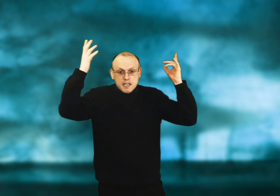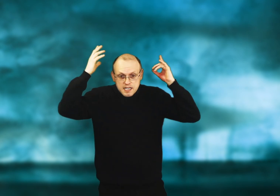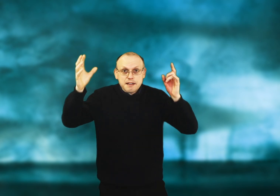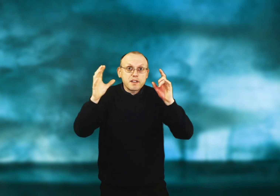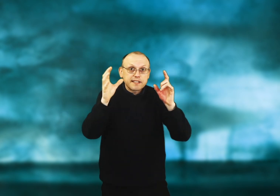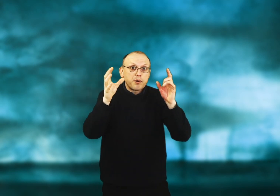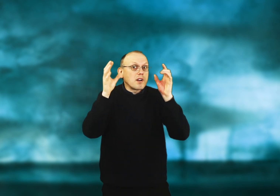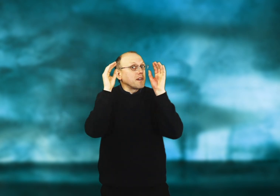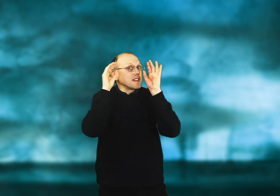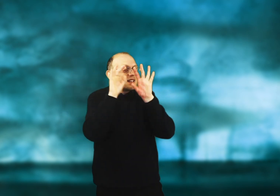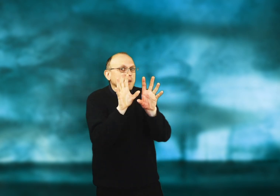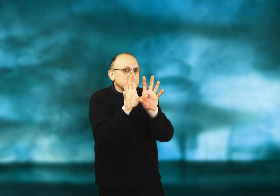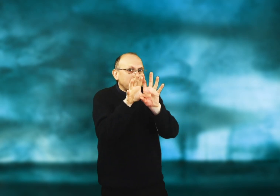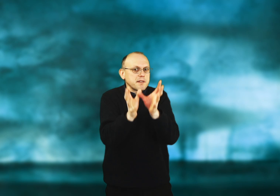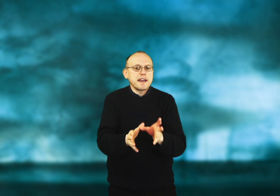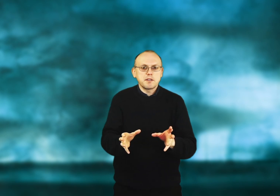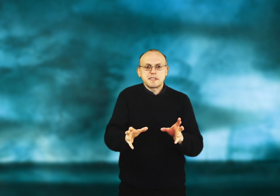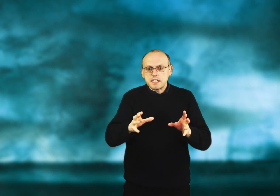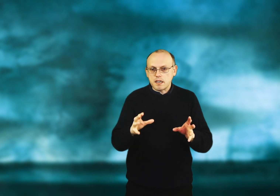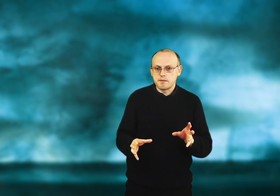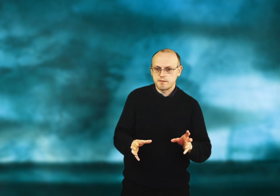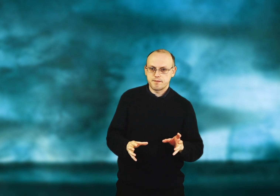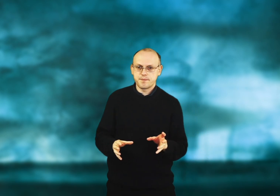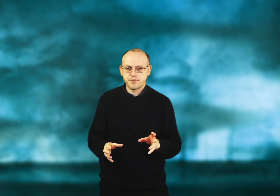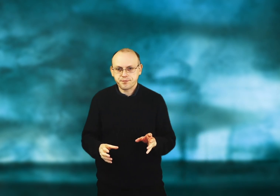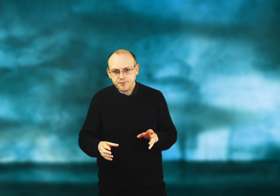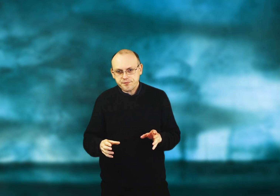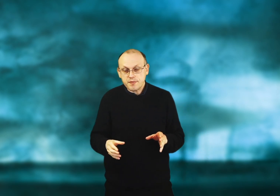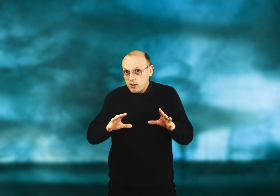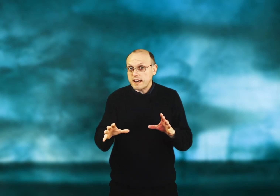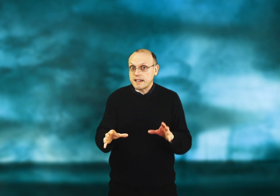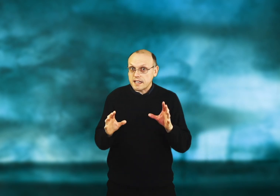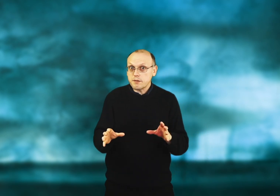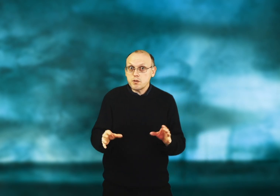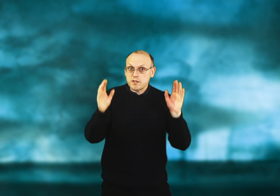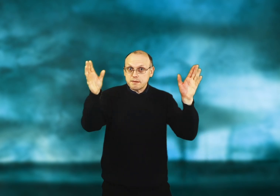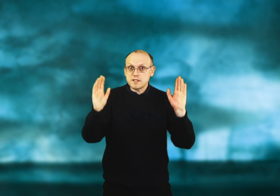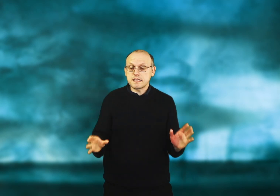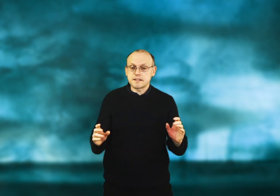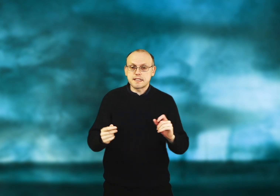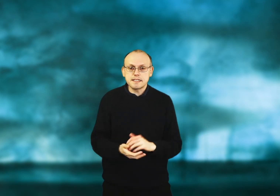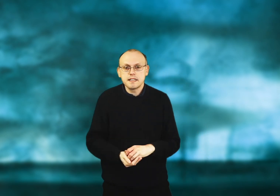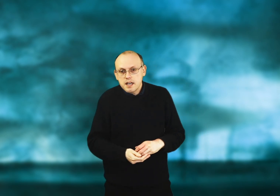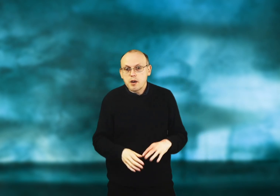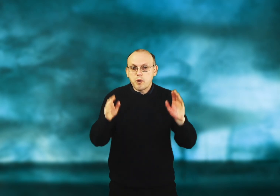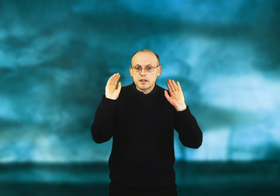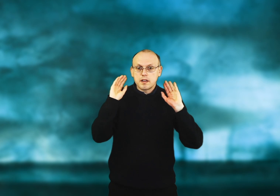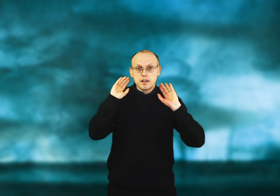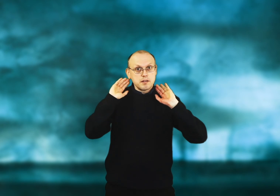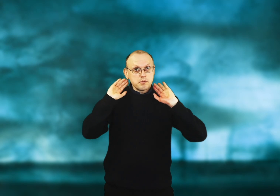Let's have an example of different types of items here. Again, I give you the same 2 sentences, one with